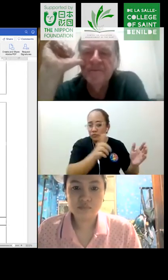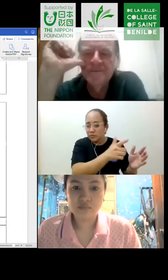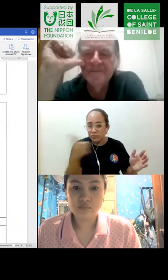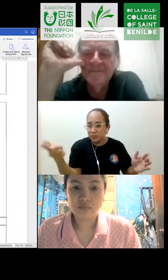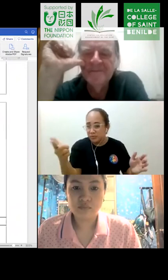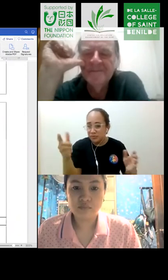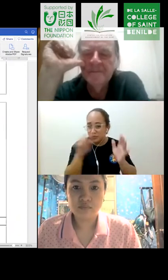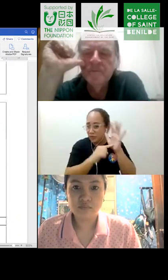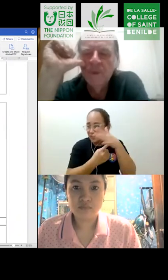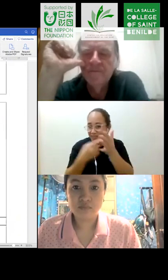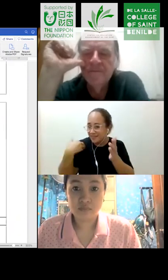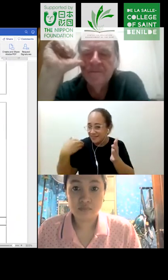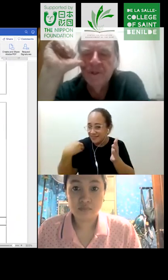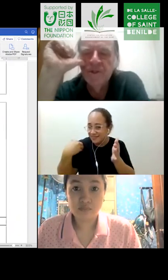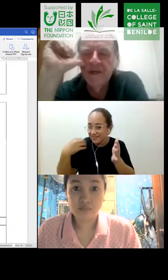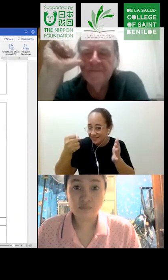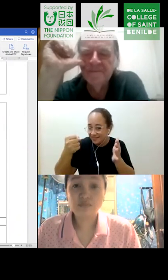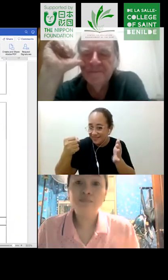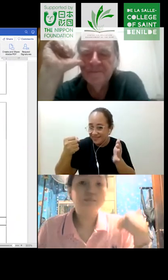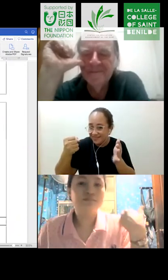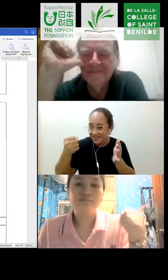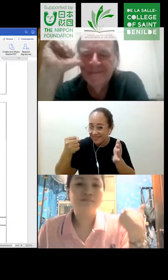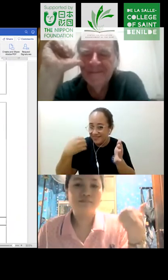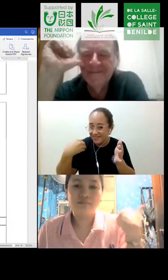So, but just saying.